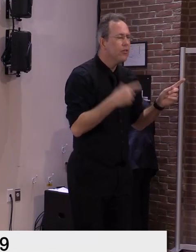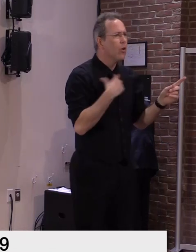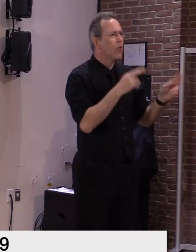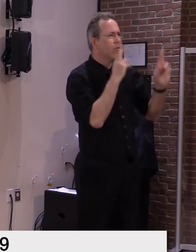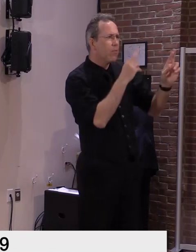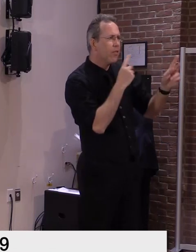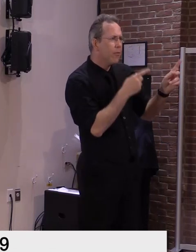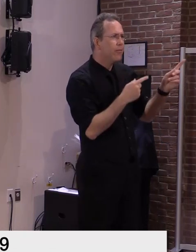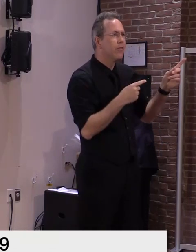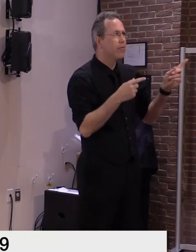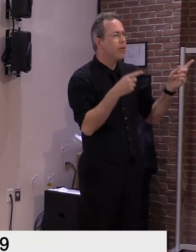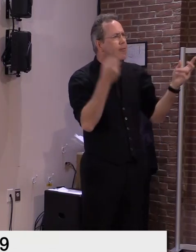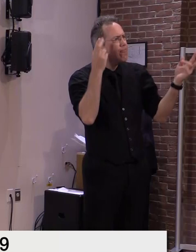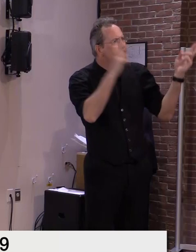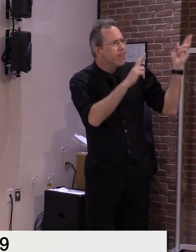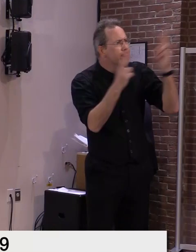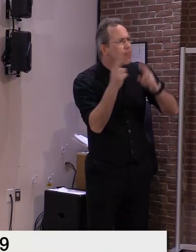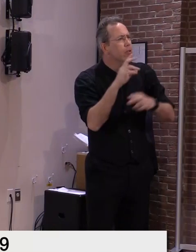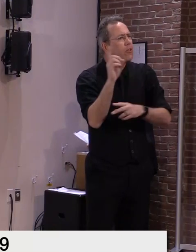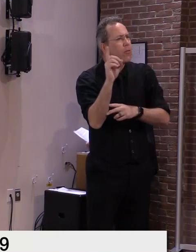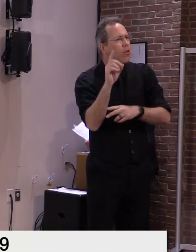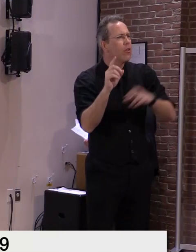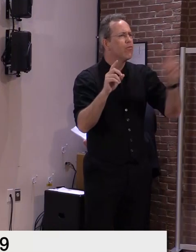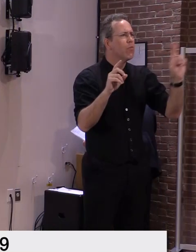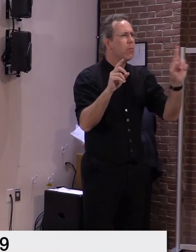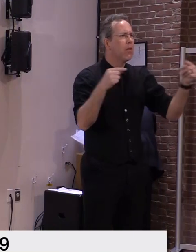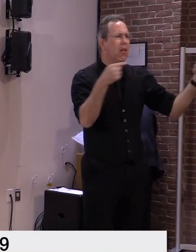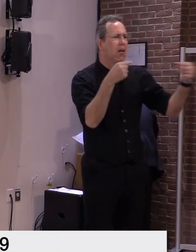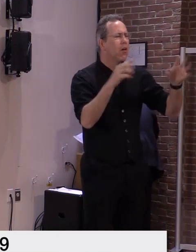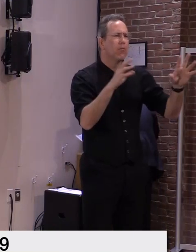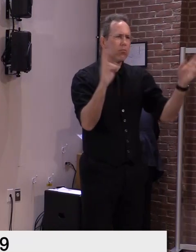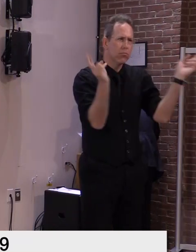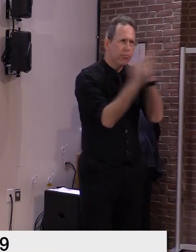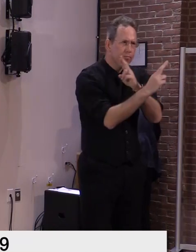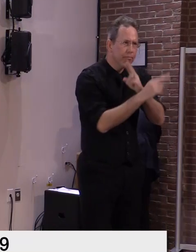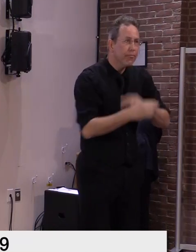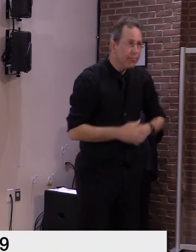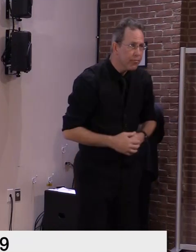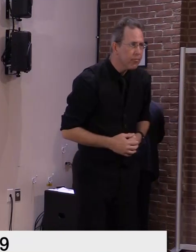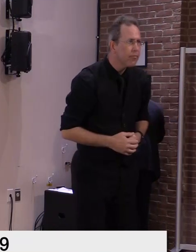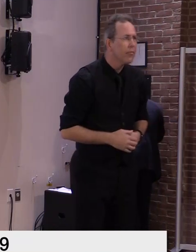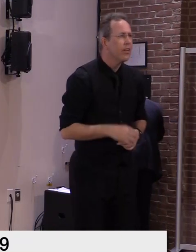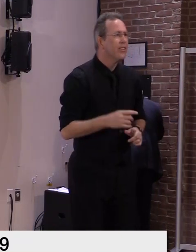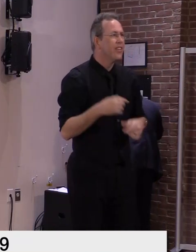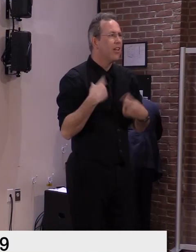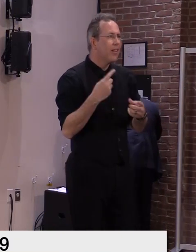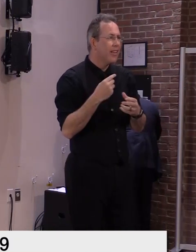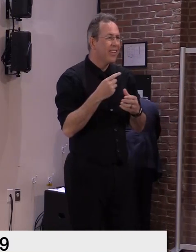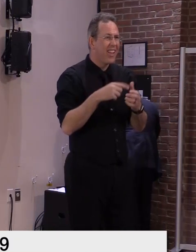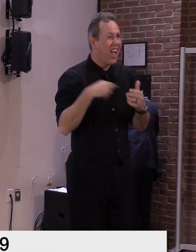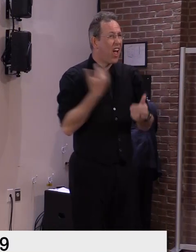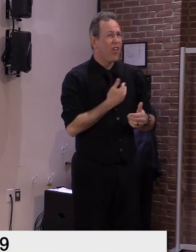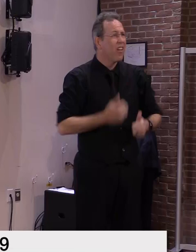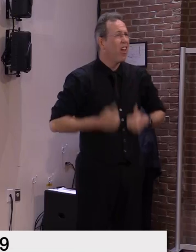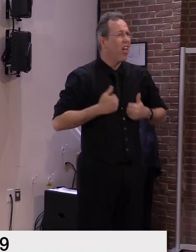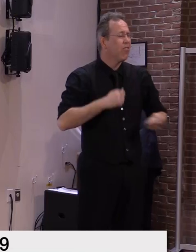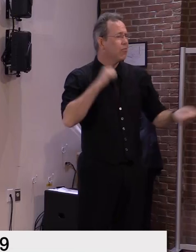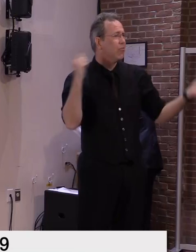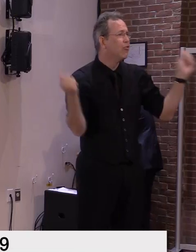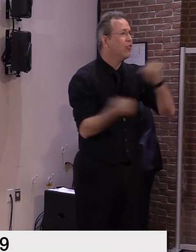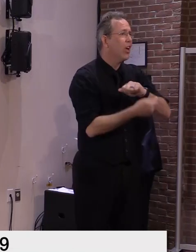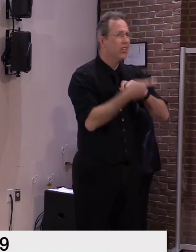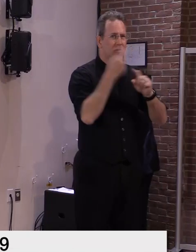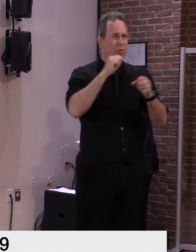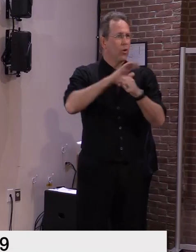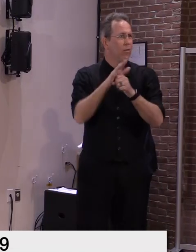work has given Vermont a once-in-a-lifetime opportunity to make strategic, transformative, and tangible